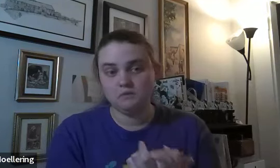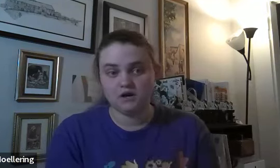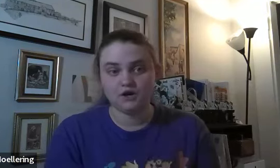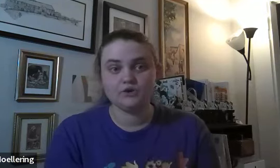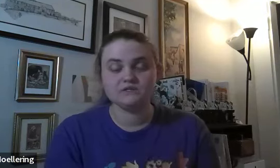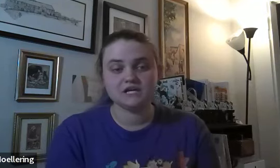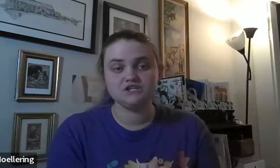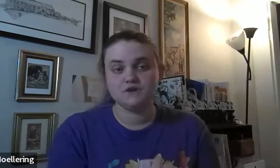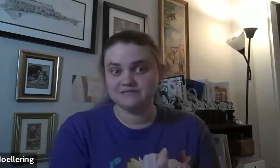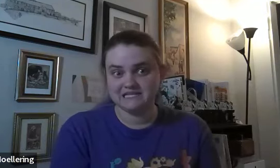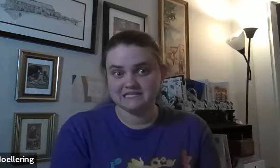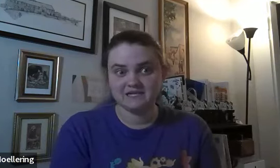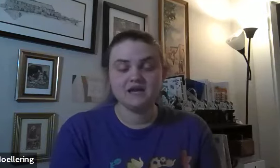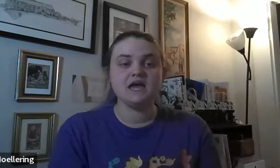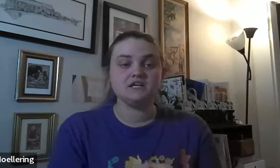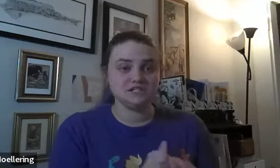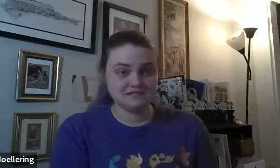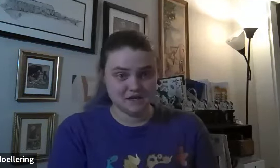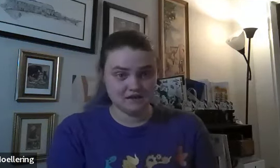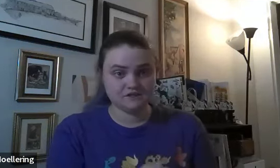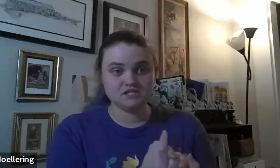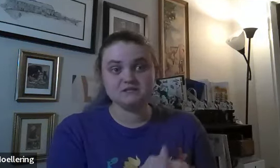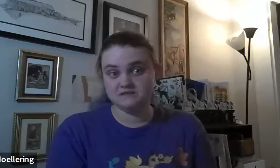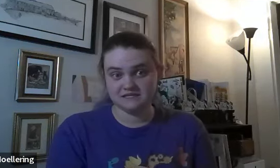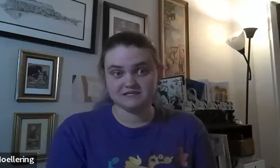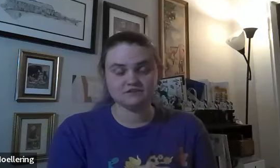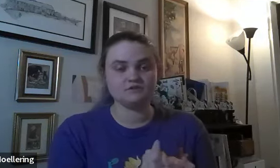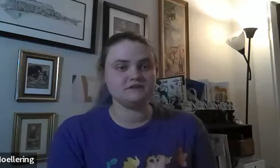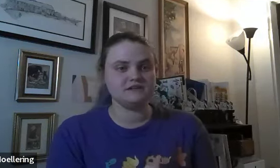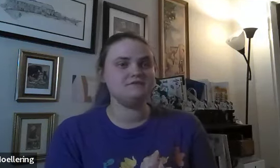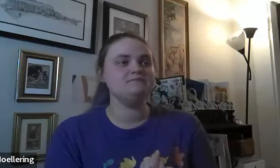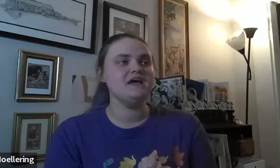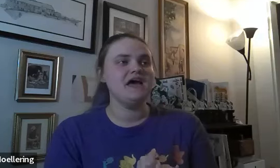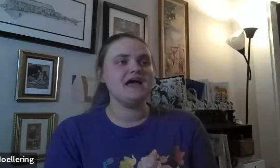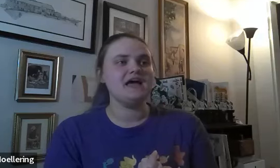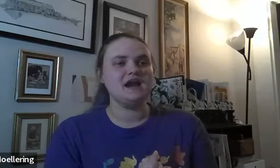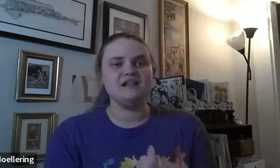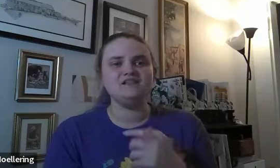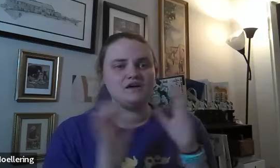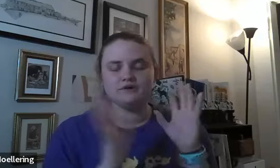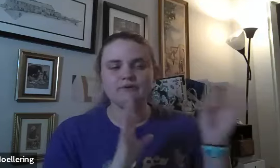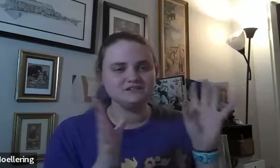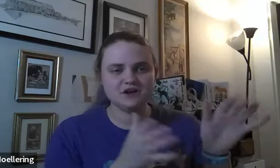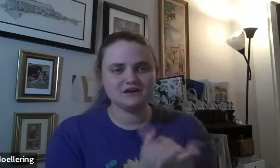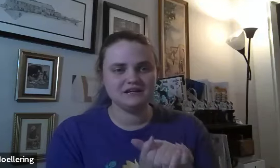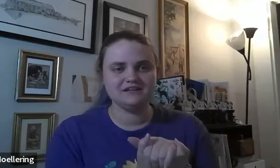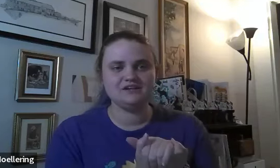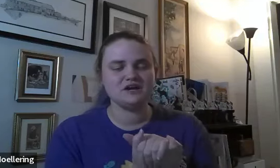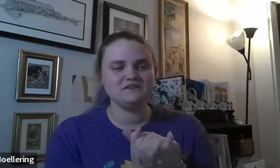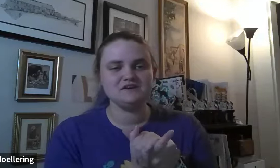coworker who is actually from Tennessee and she is deaf and she went to the Tennessee School for the Deaf. And we always are talking, trying to figure